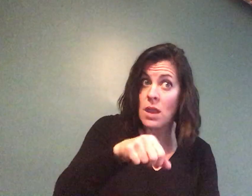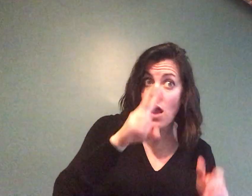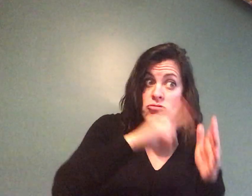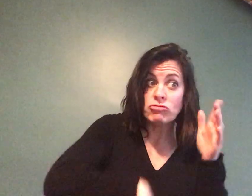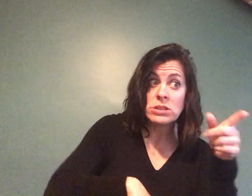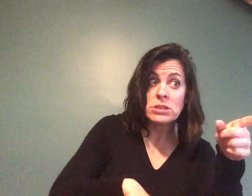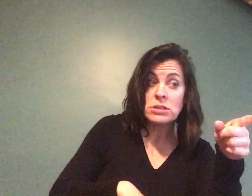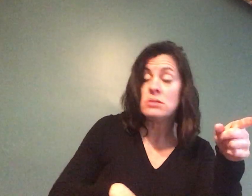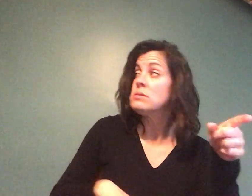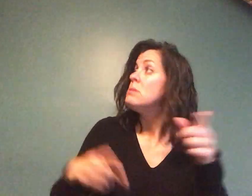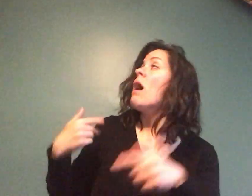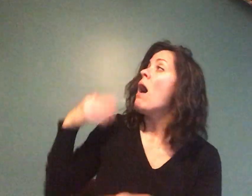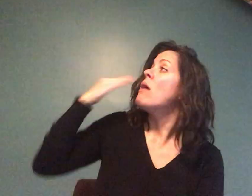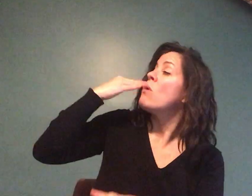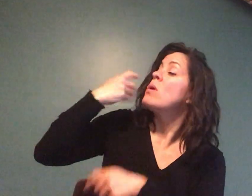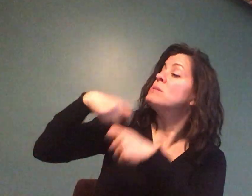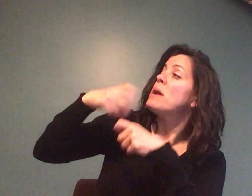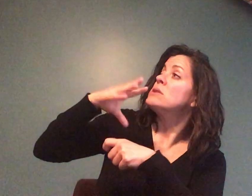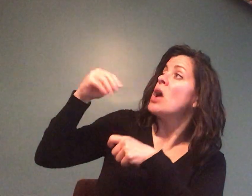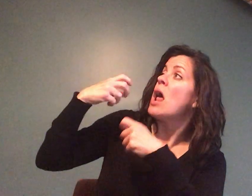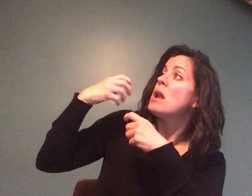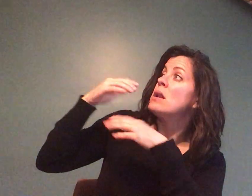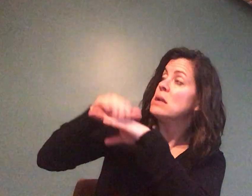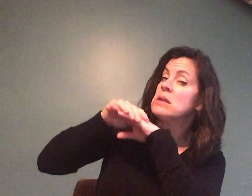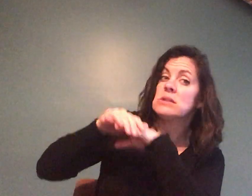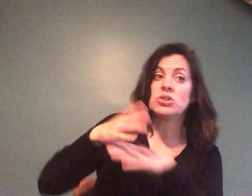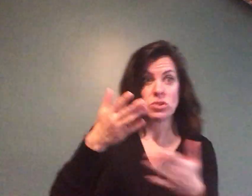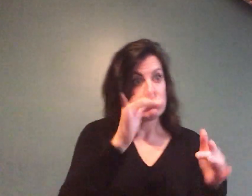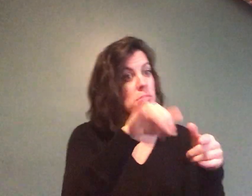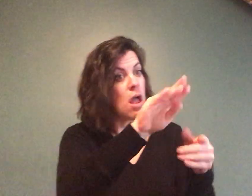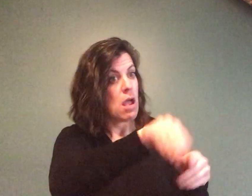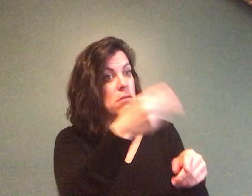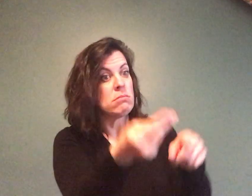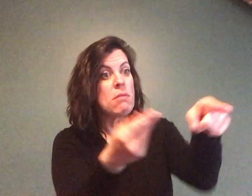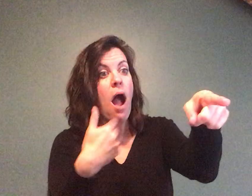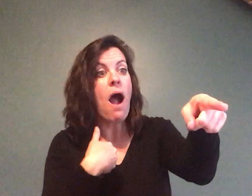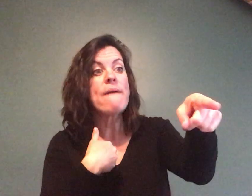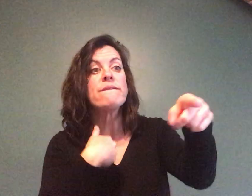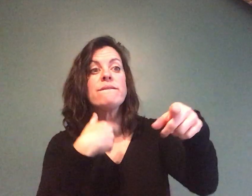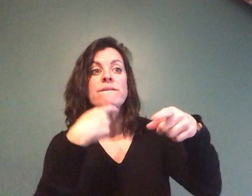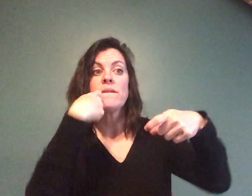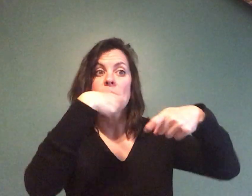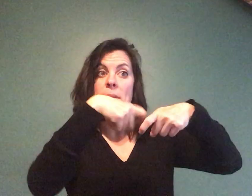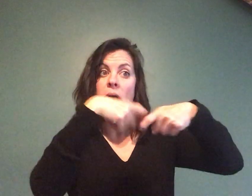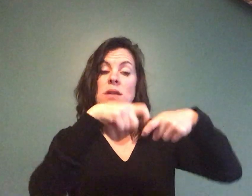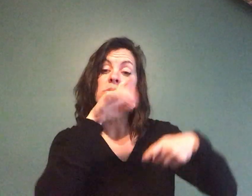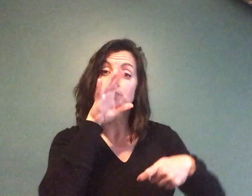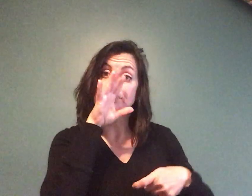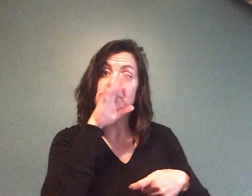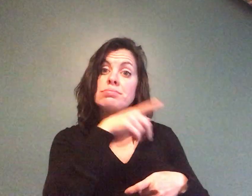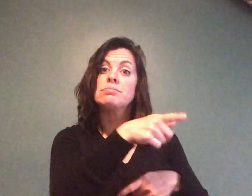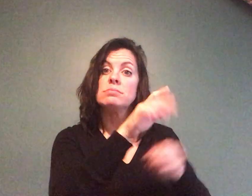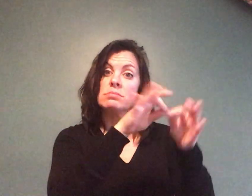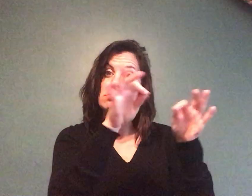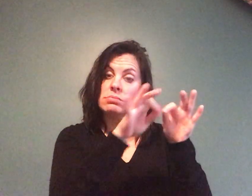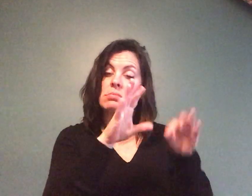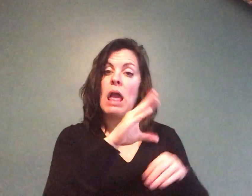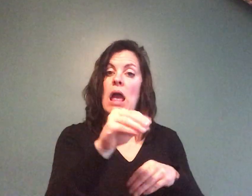what the problem is. So if you're Spanish speaking, you can write your wording in Spanish, and if you're English, you write